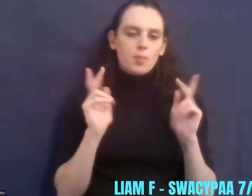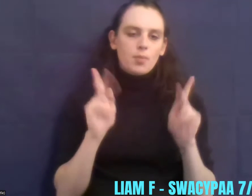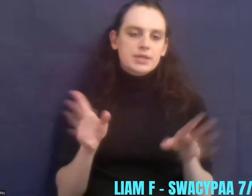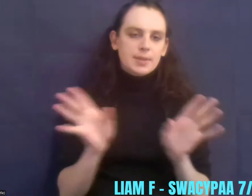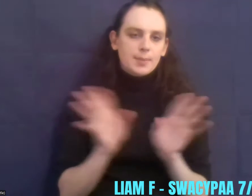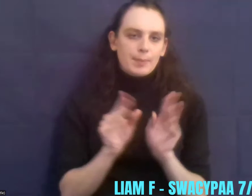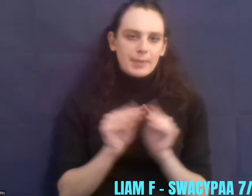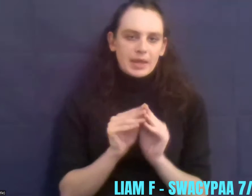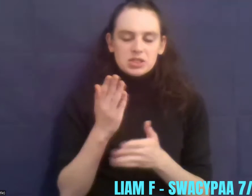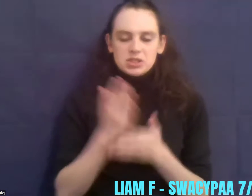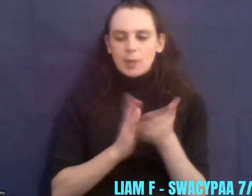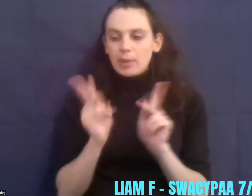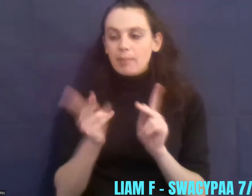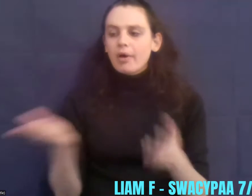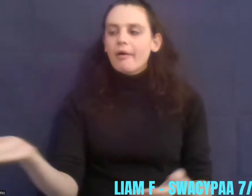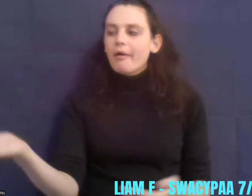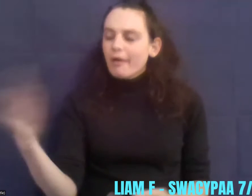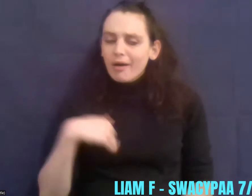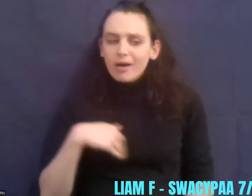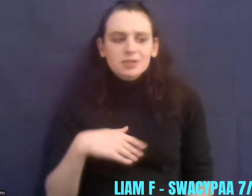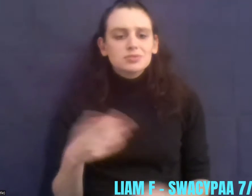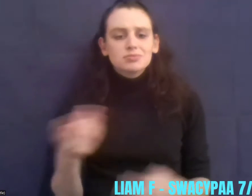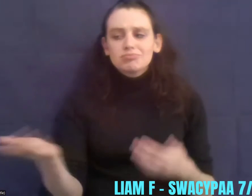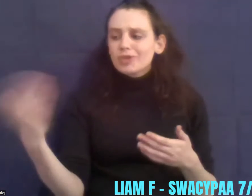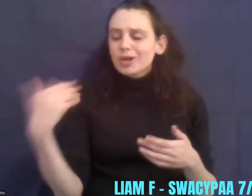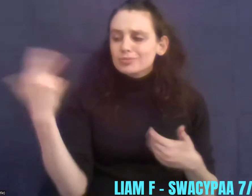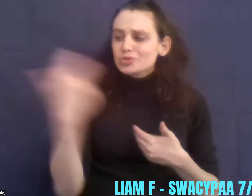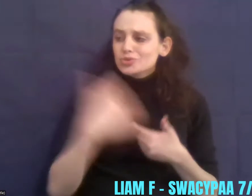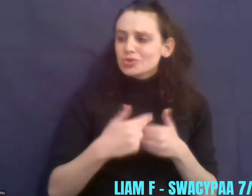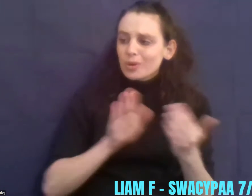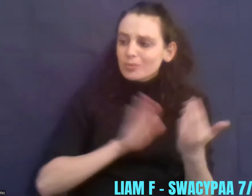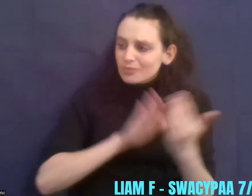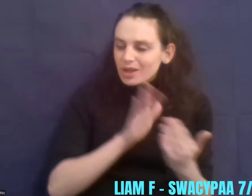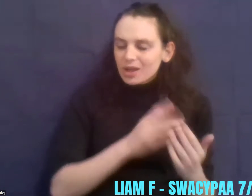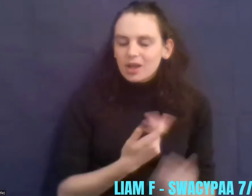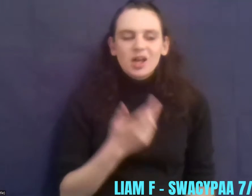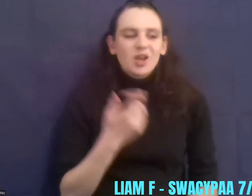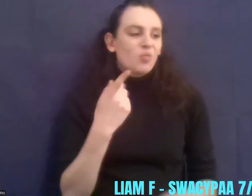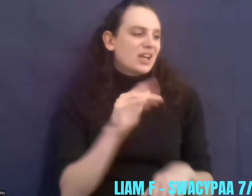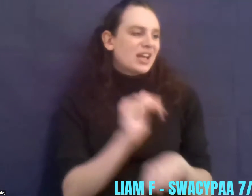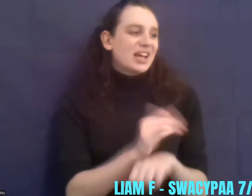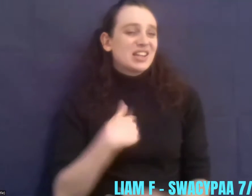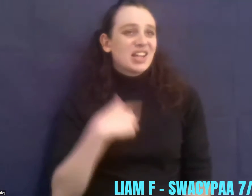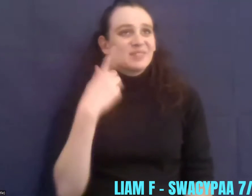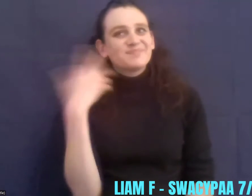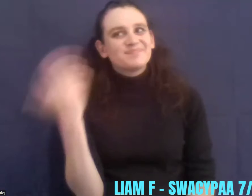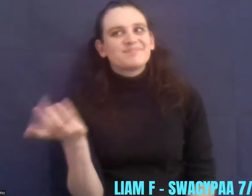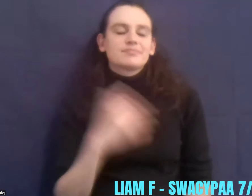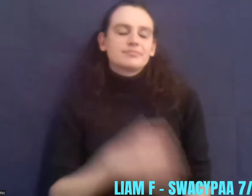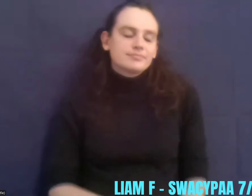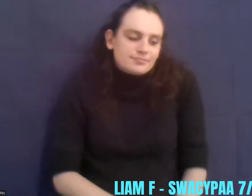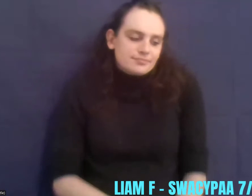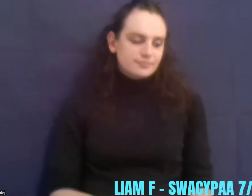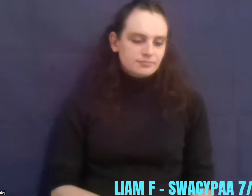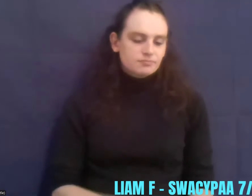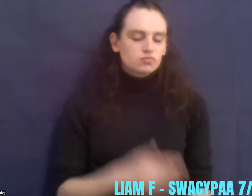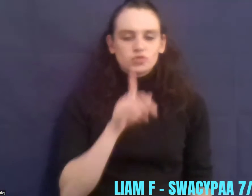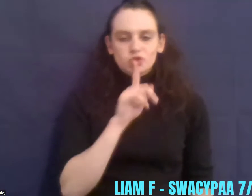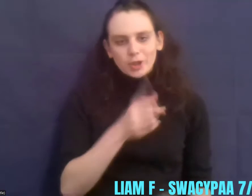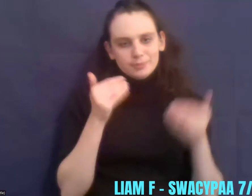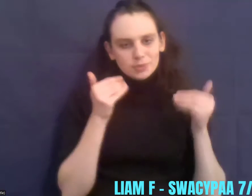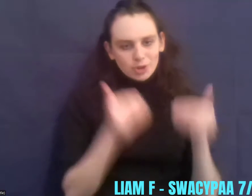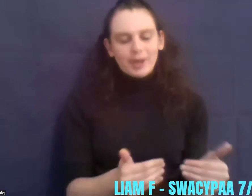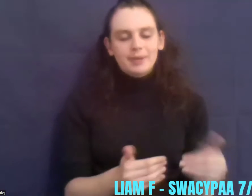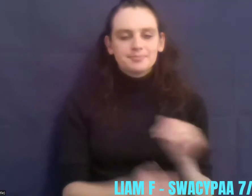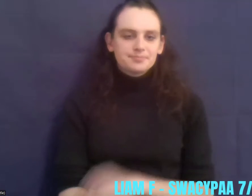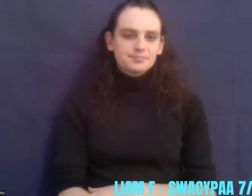out in person. And one night I didn't really have much of an excuse, and I thought, why not? And I went there,